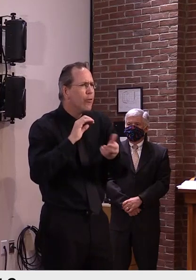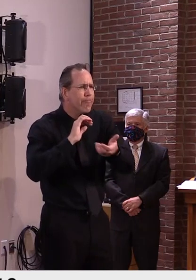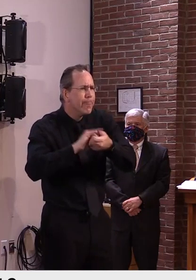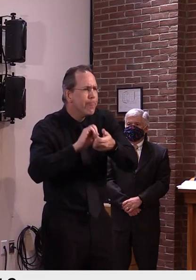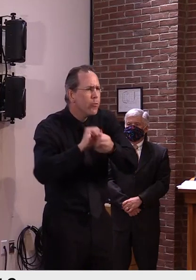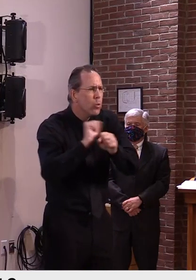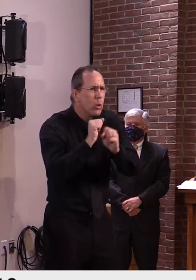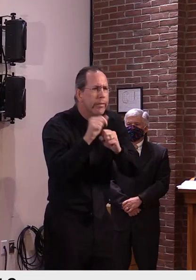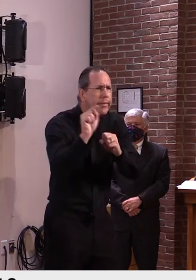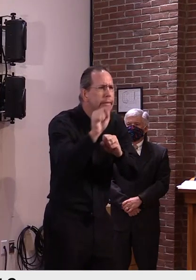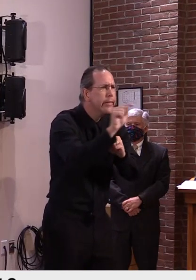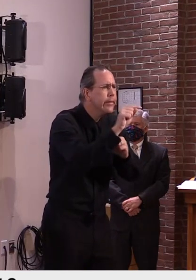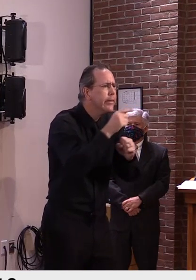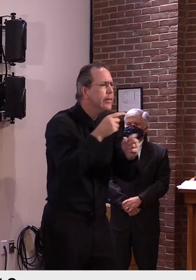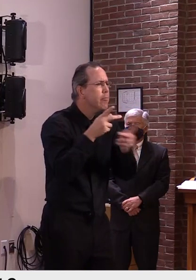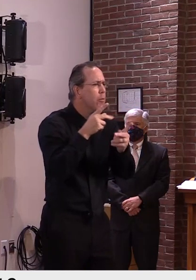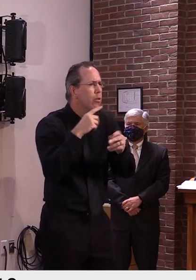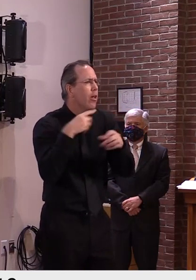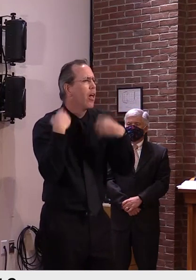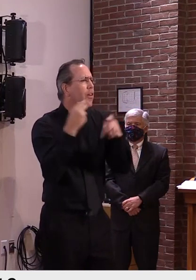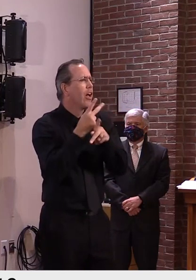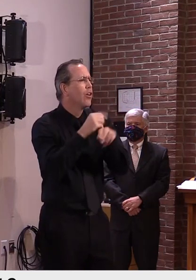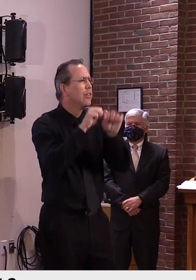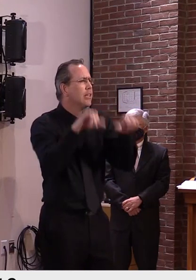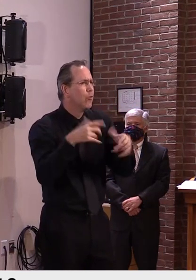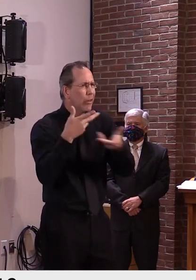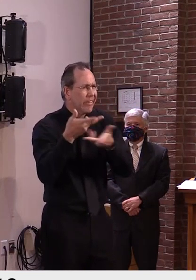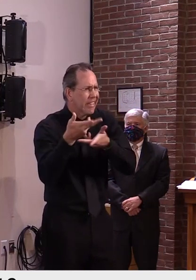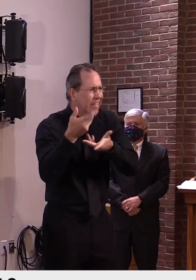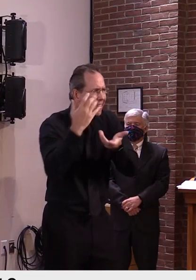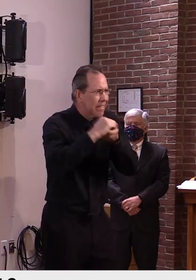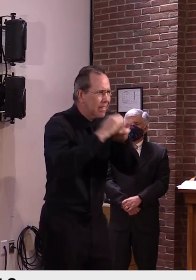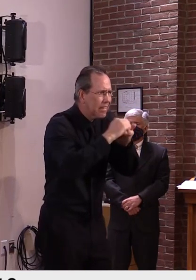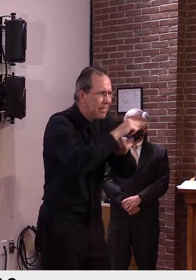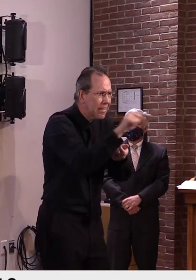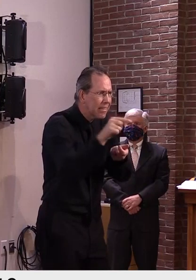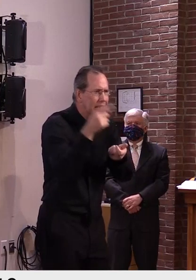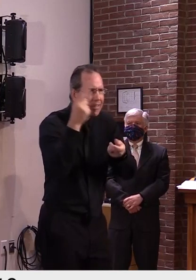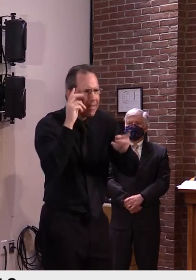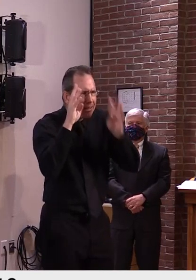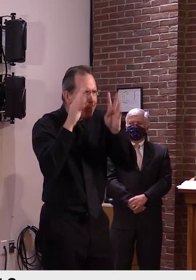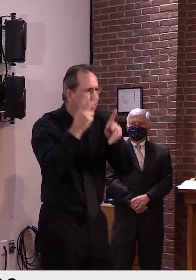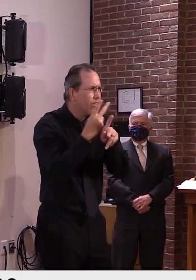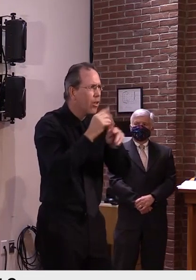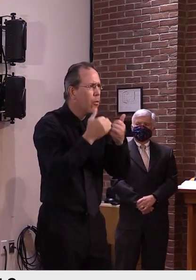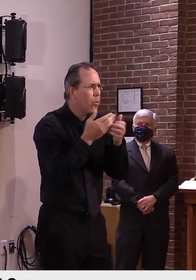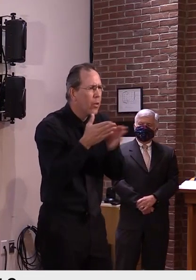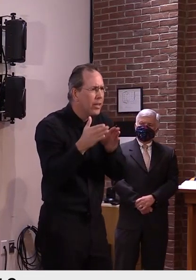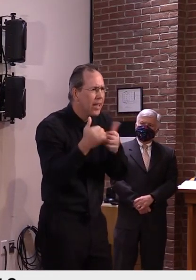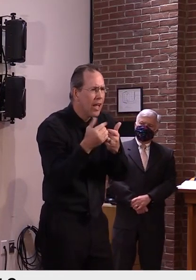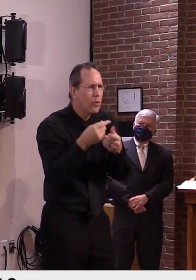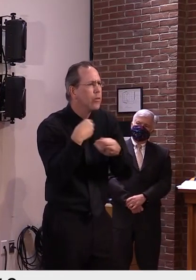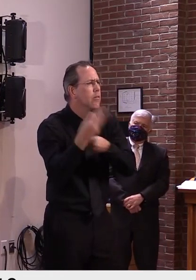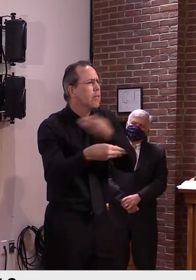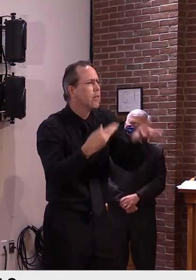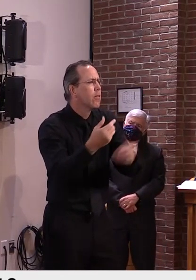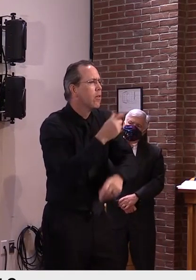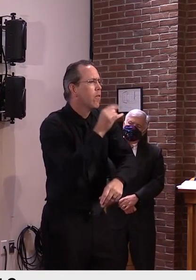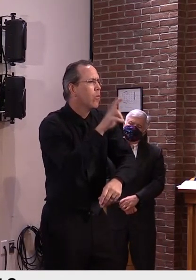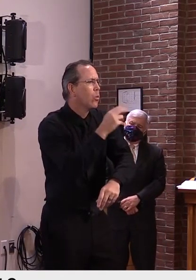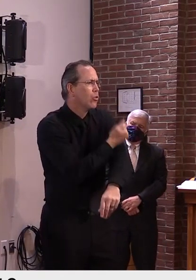sectors of the healthcare system in terms of creative and innovative ways to deliver this vaccine, and